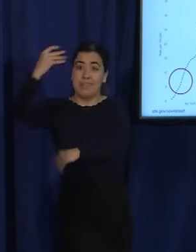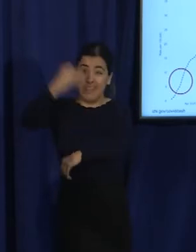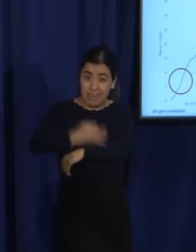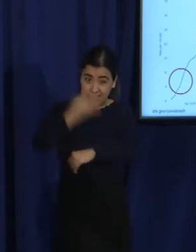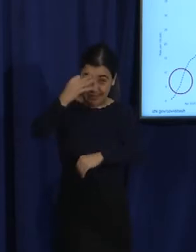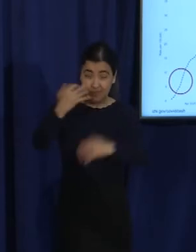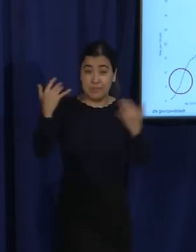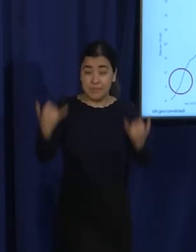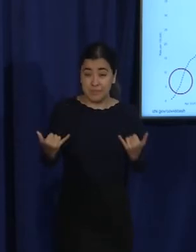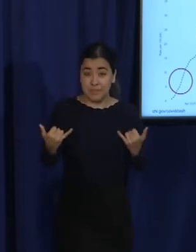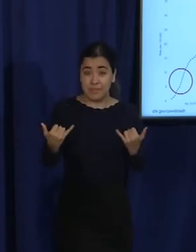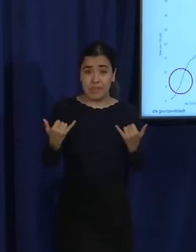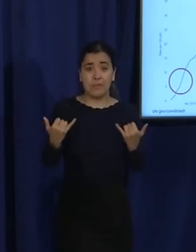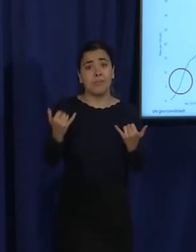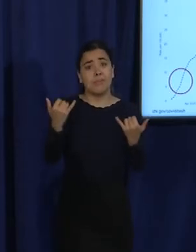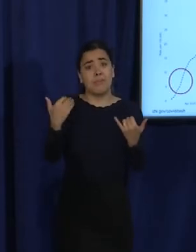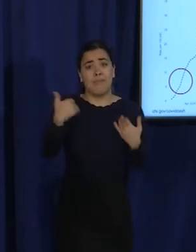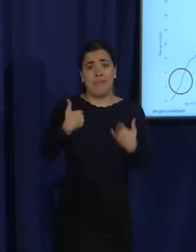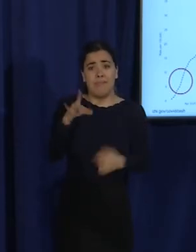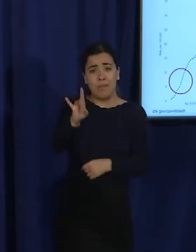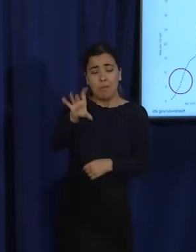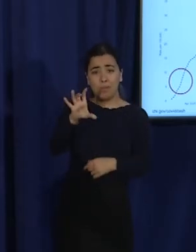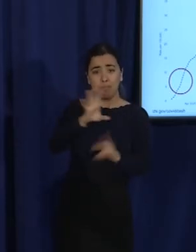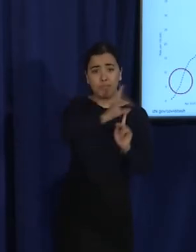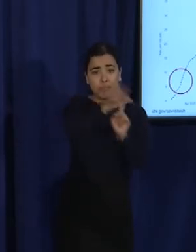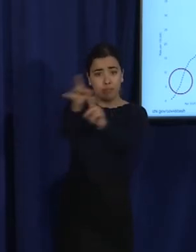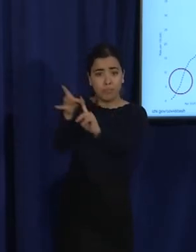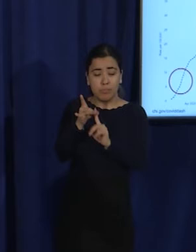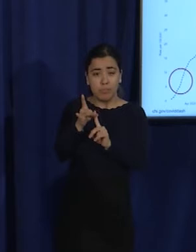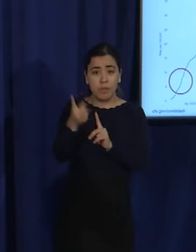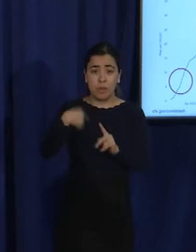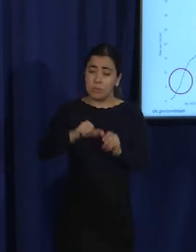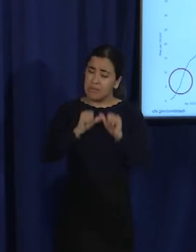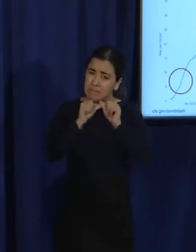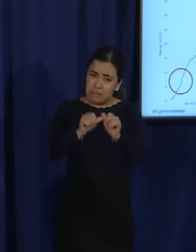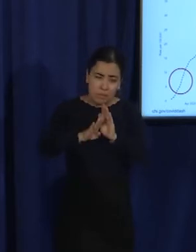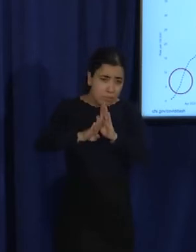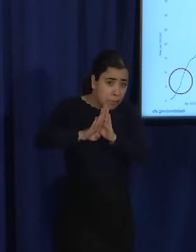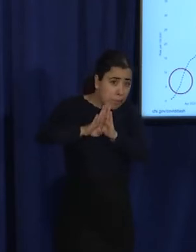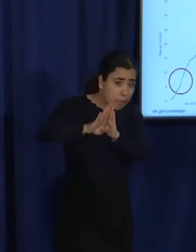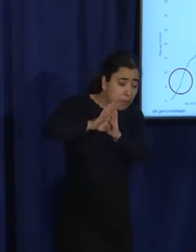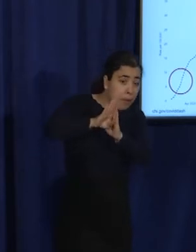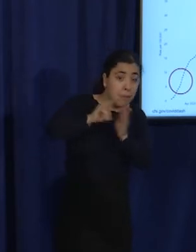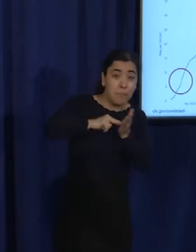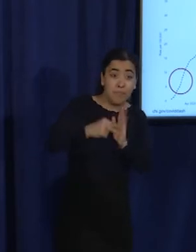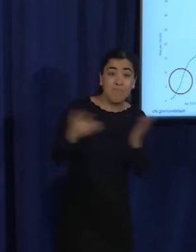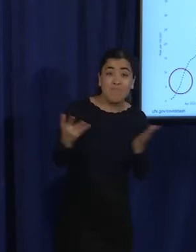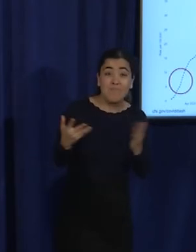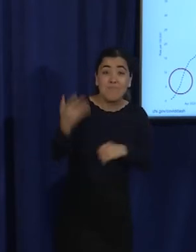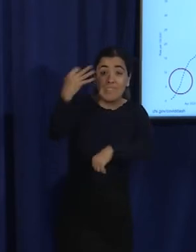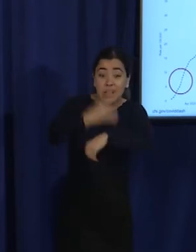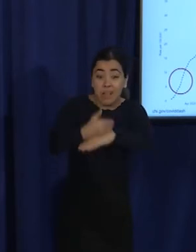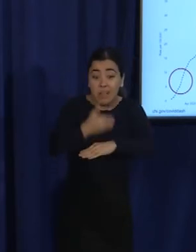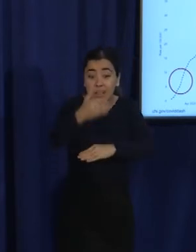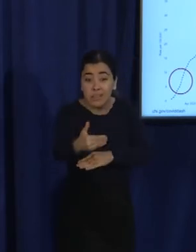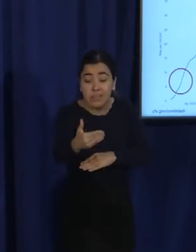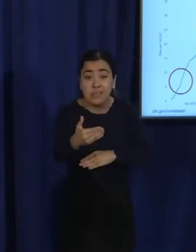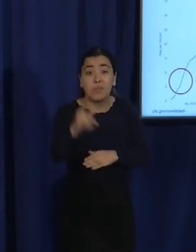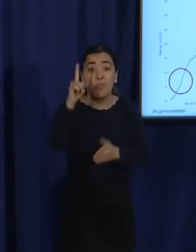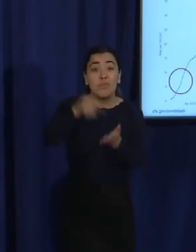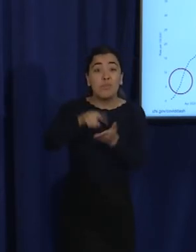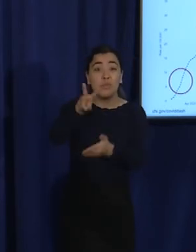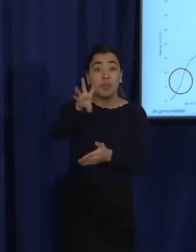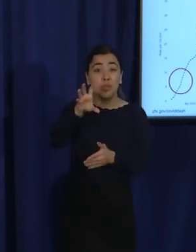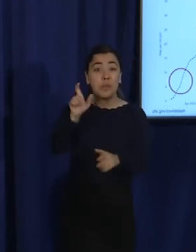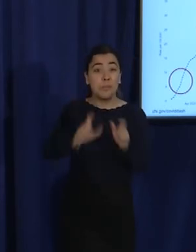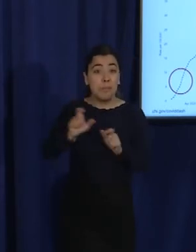at 800 cases today, and we continue on this trajectory, in 9 days, we would be at 1,600